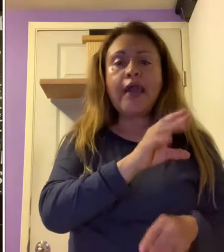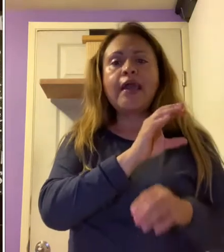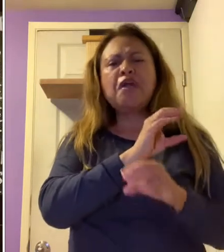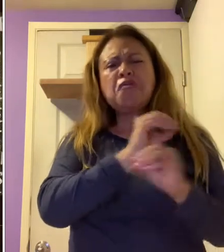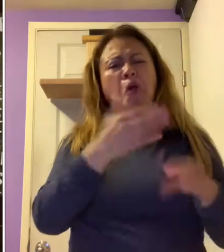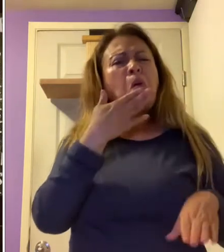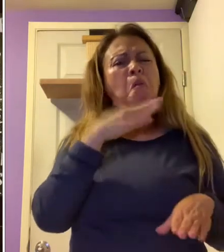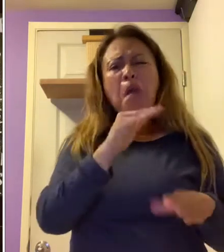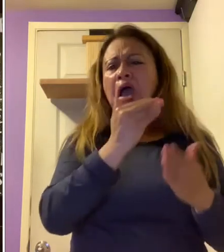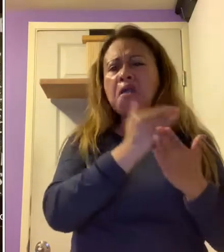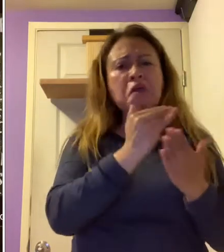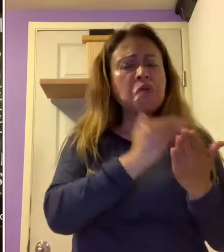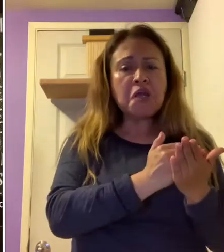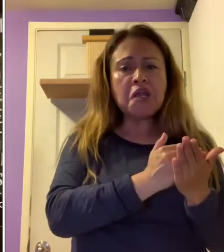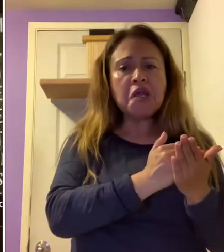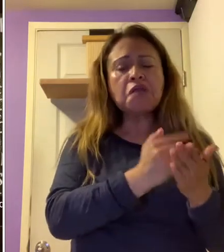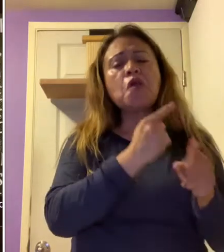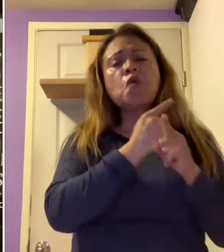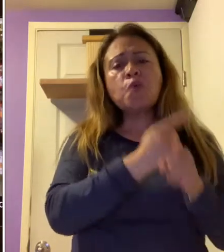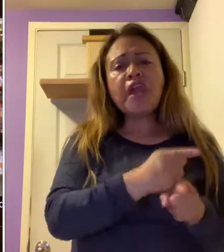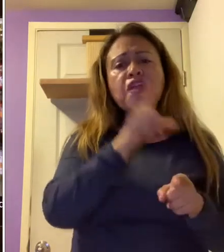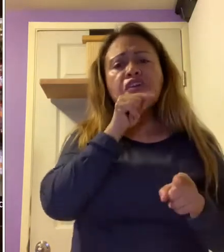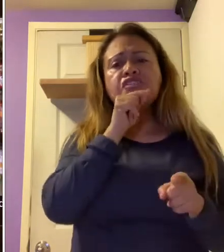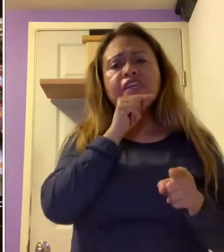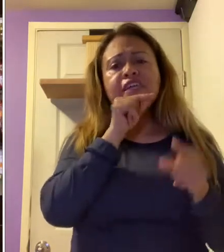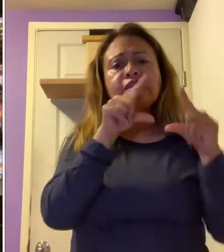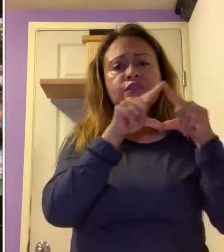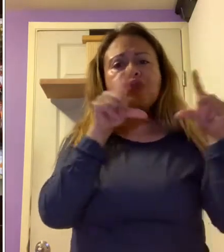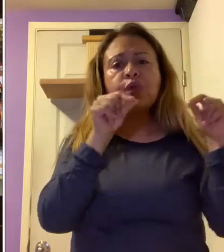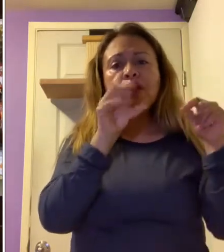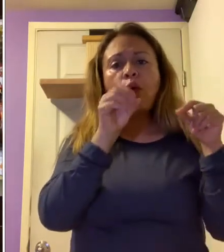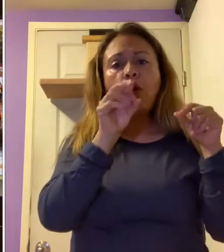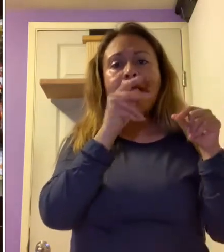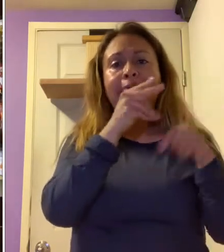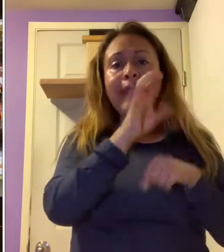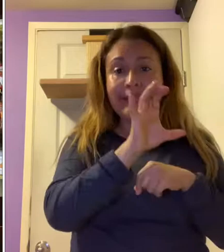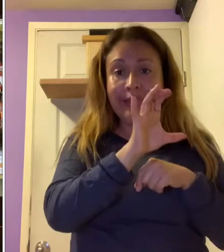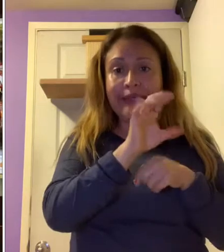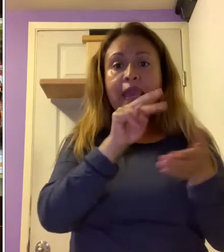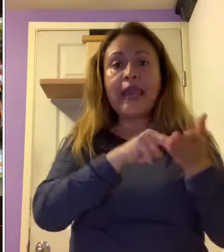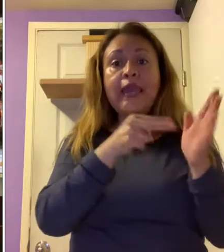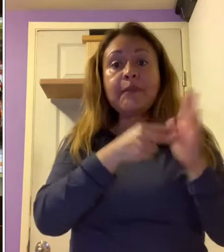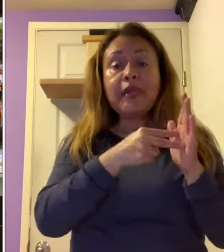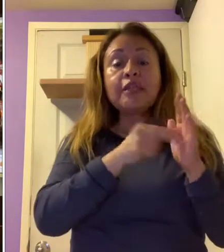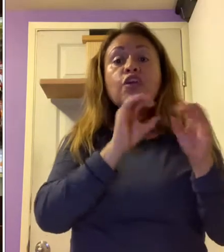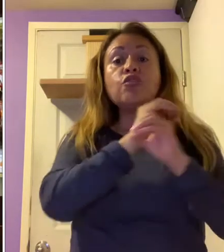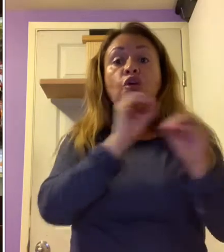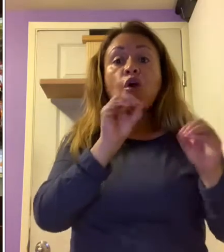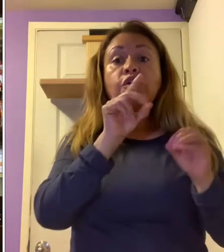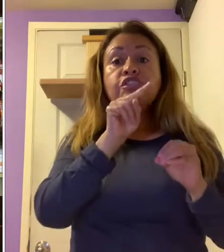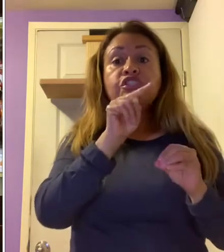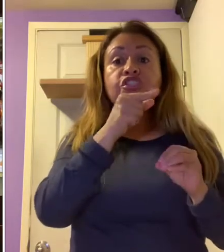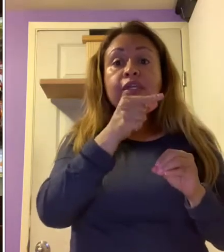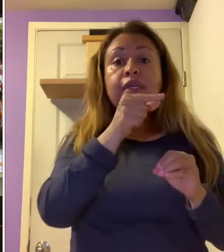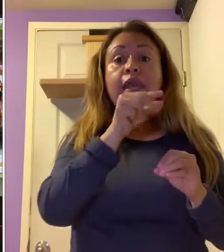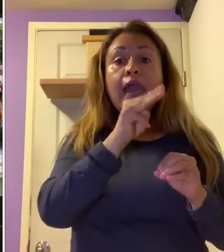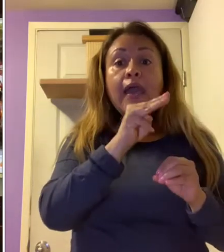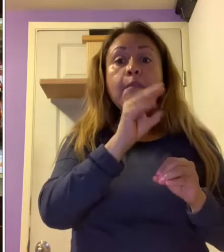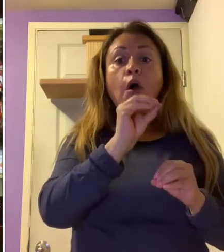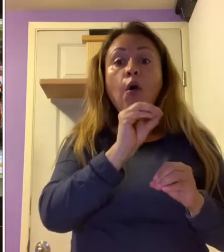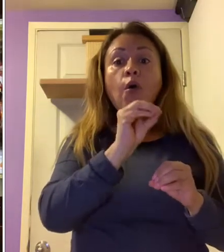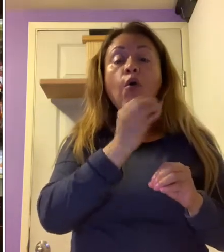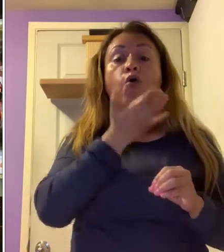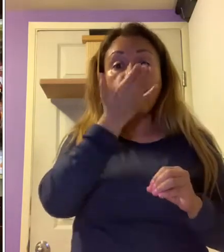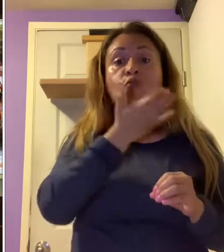oil, and really no other bad ingredients here. Even the regular chicken strips, which are organic, right? Very important. Organic means they eat non-GMO